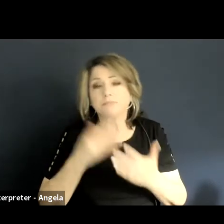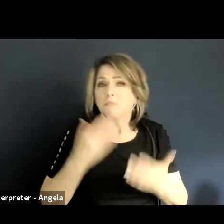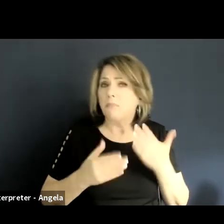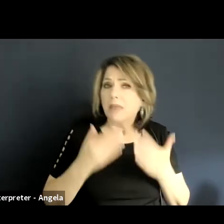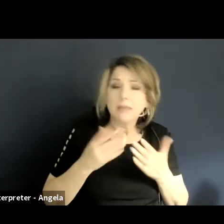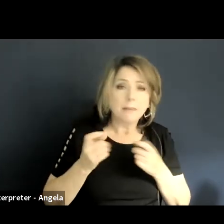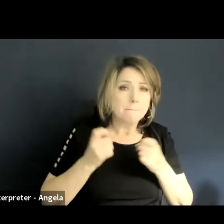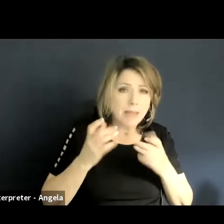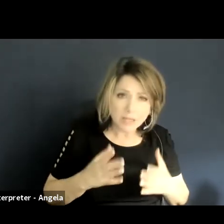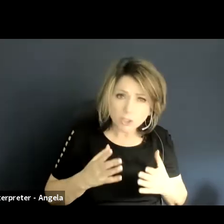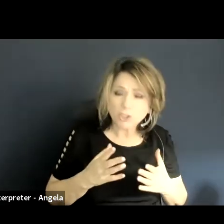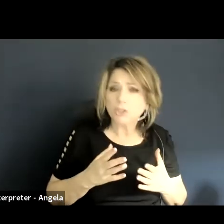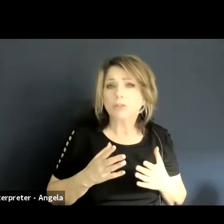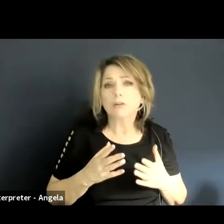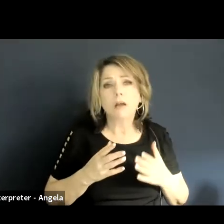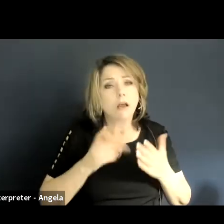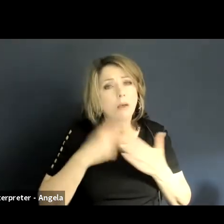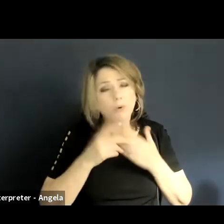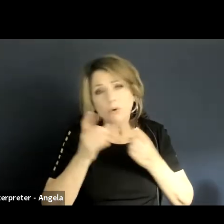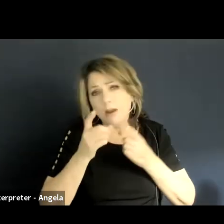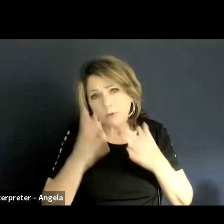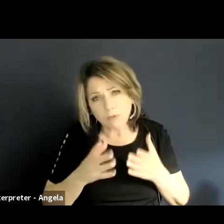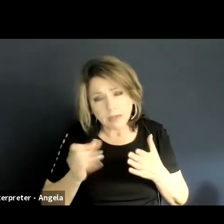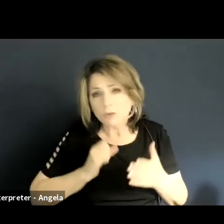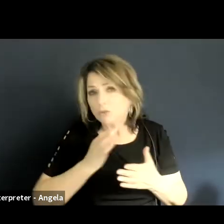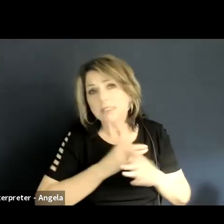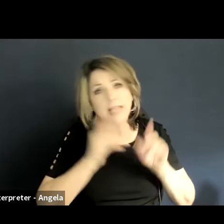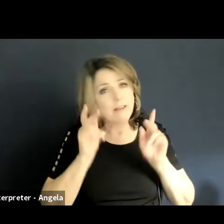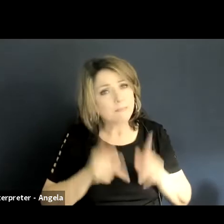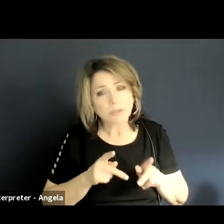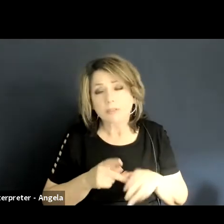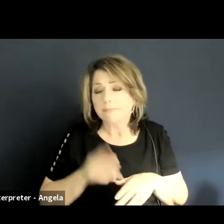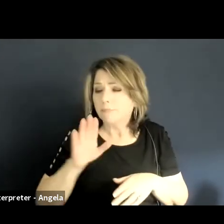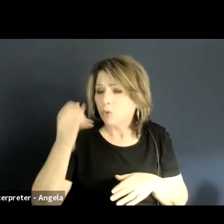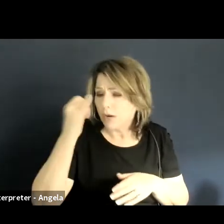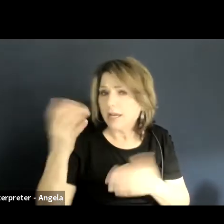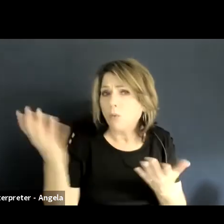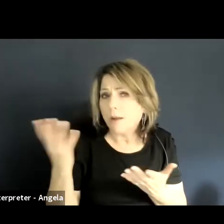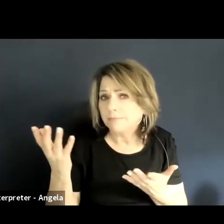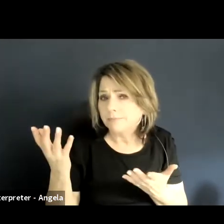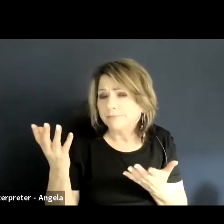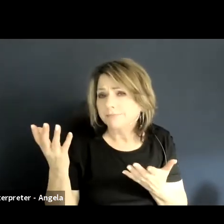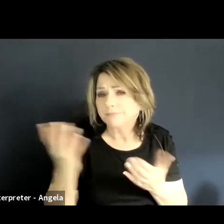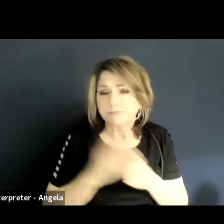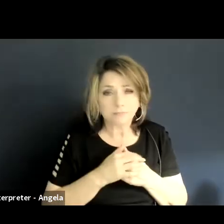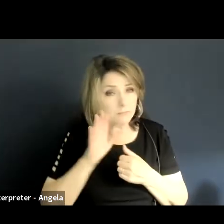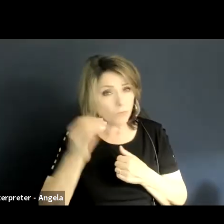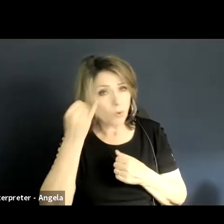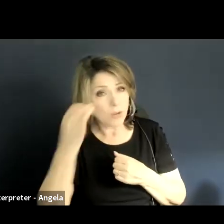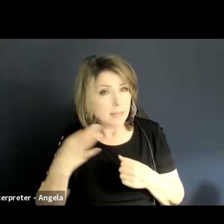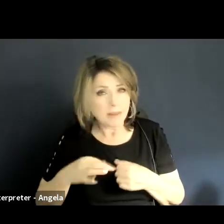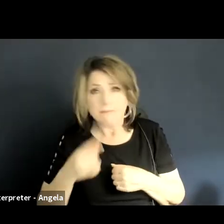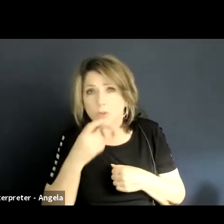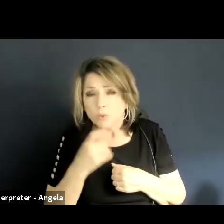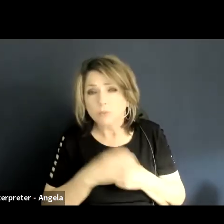manager, program director, and the staff person. But what's your idea? Who does your idea benefit? Who will